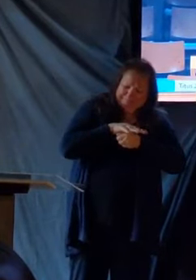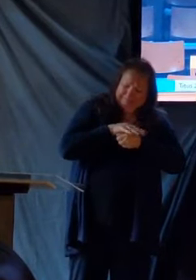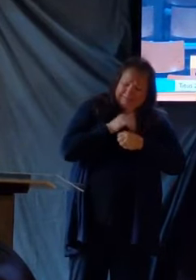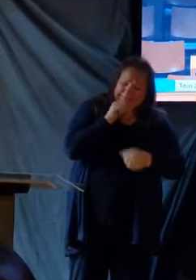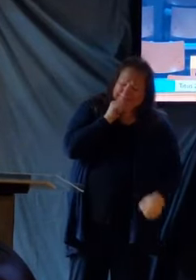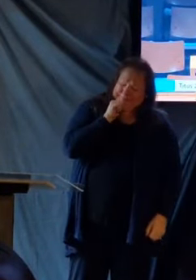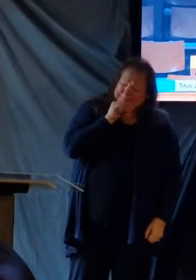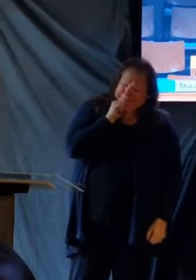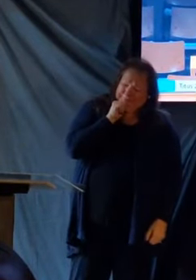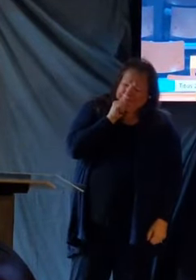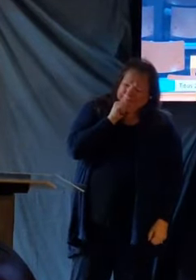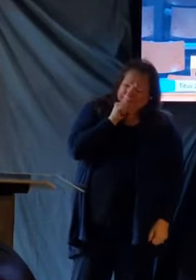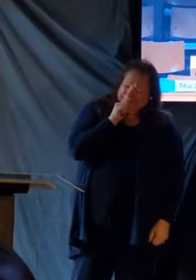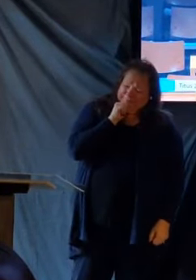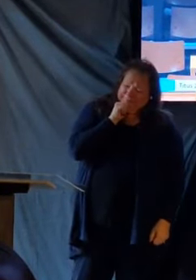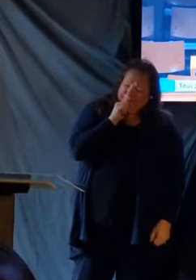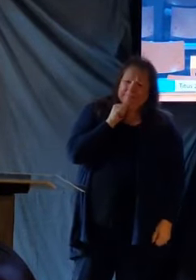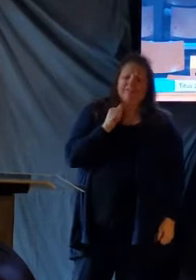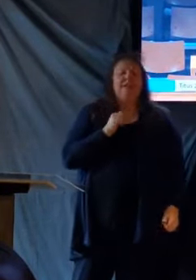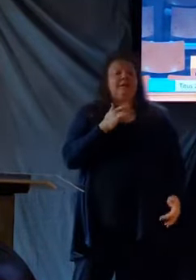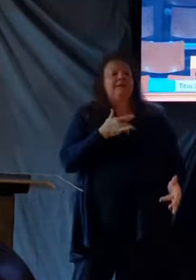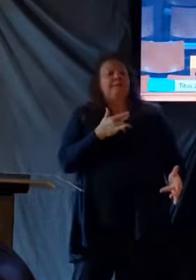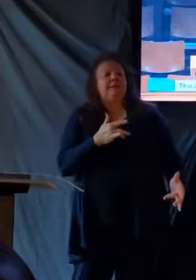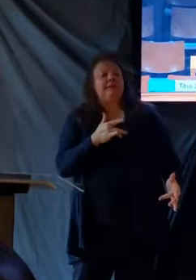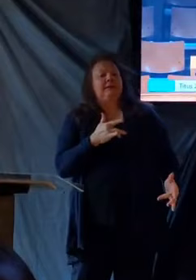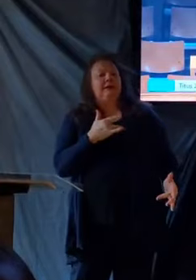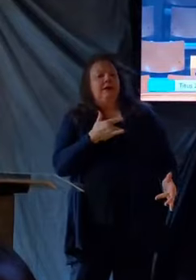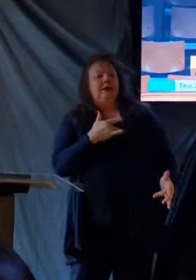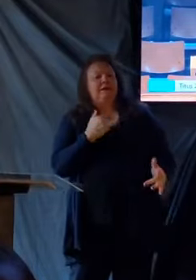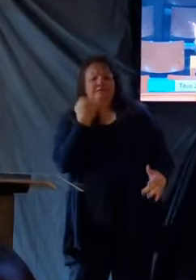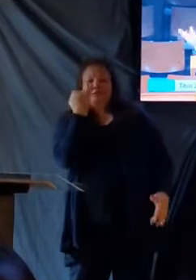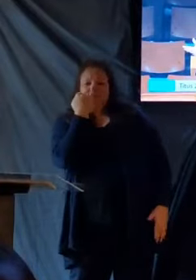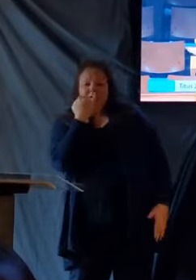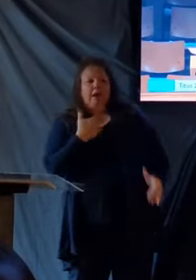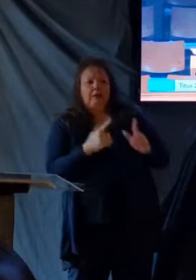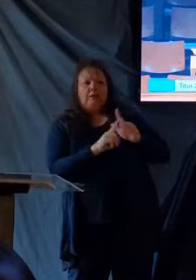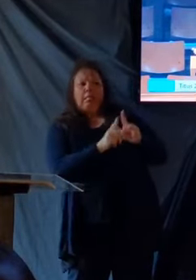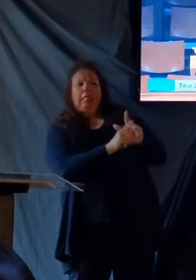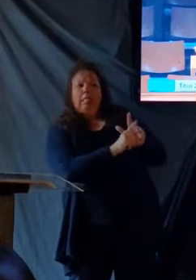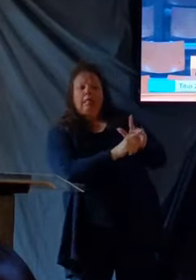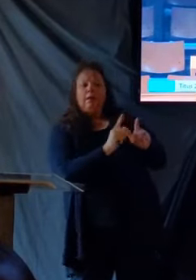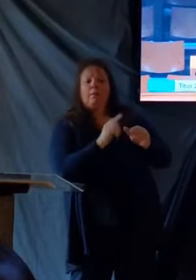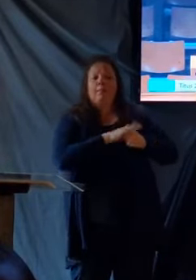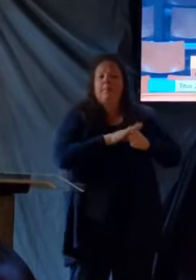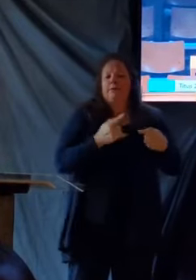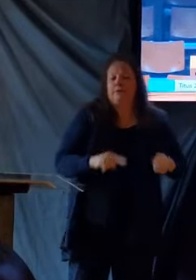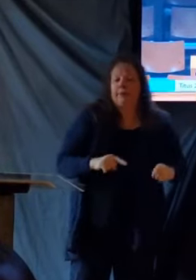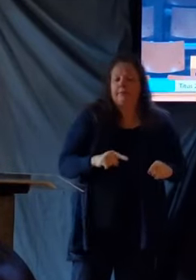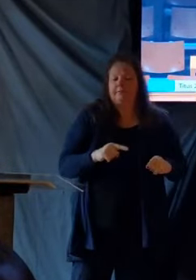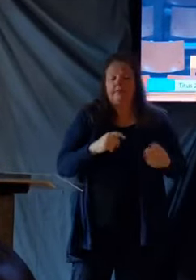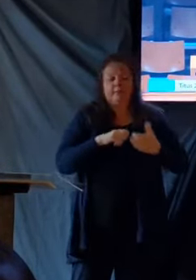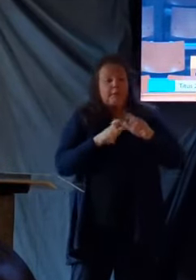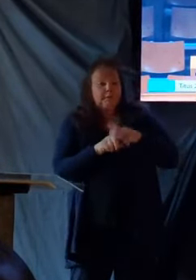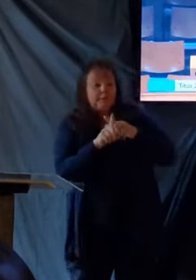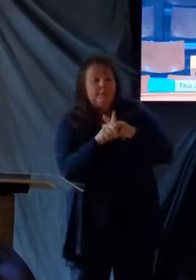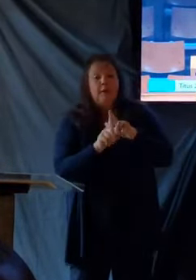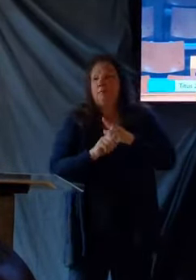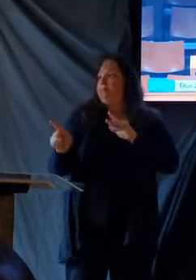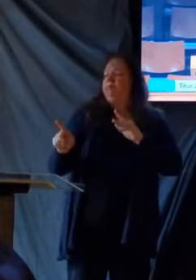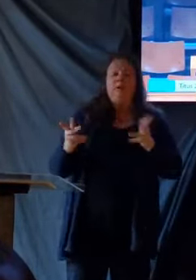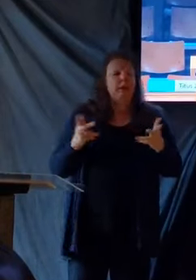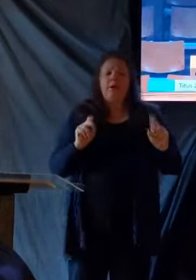under the pressure. It's a characteristic of immaturity. You've got to want to run every time pressure comes, difficulty comes. You want a